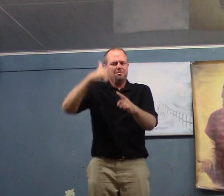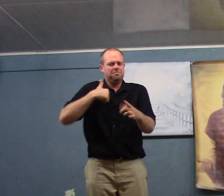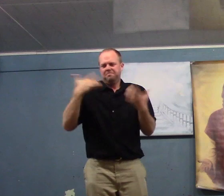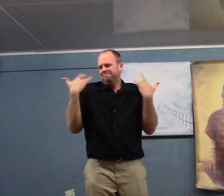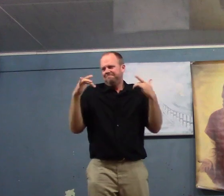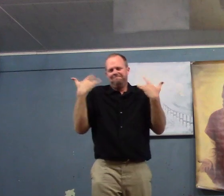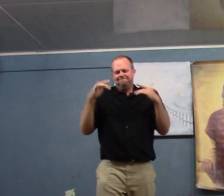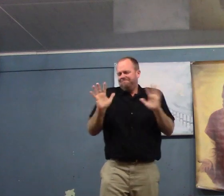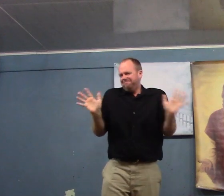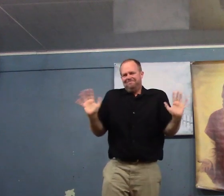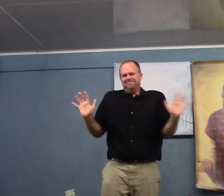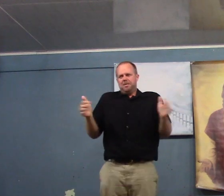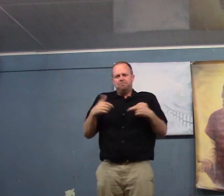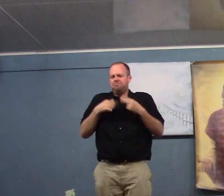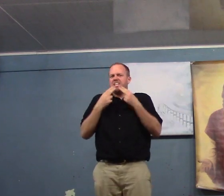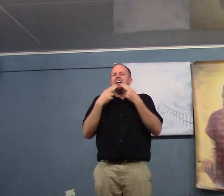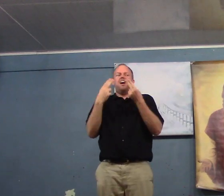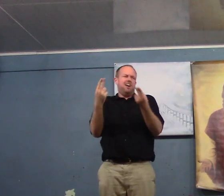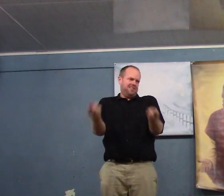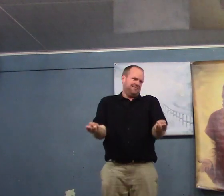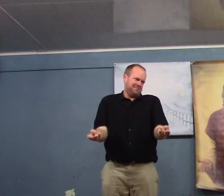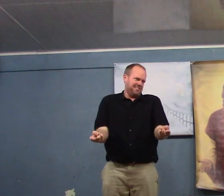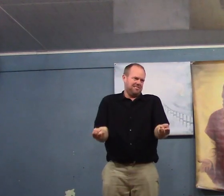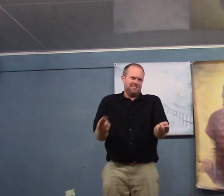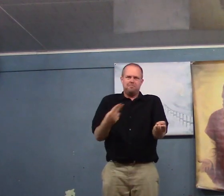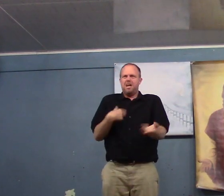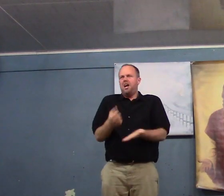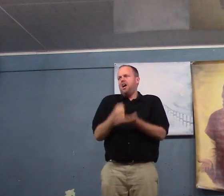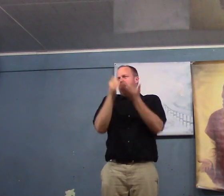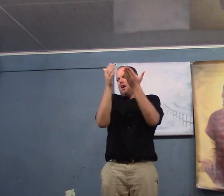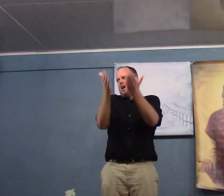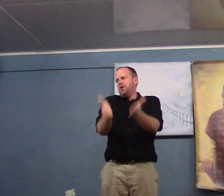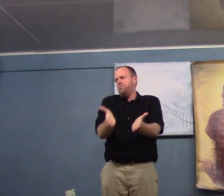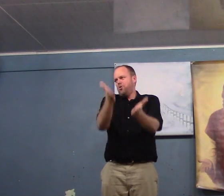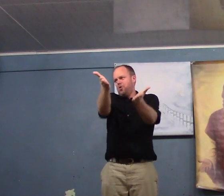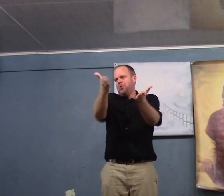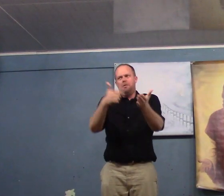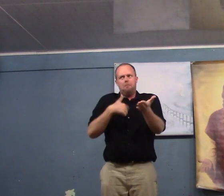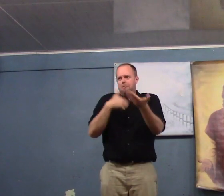honest, it was not my idea. It was Leonard's idea, actually. I was innocent. I was only helping him.